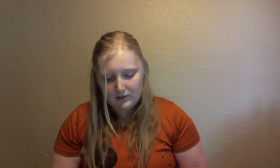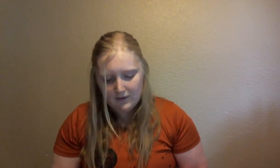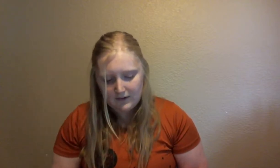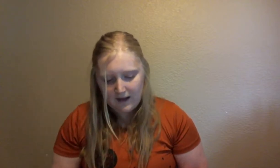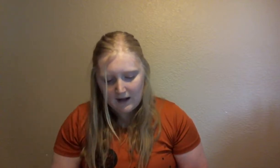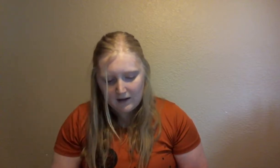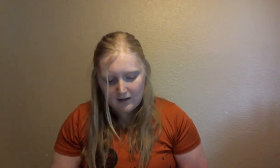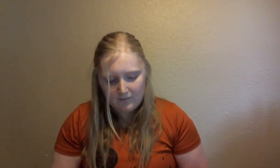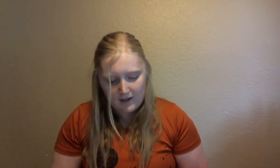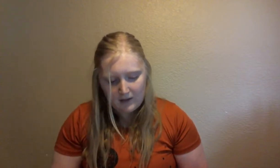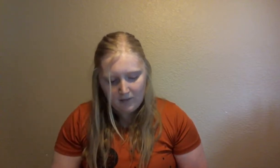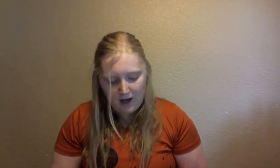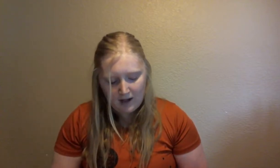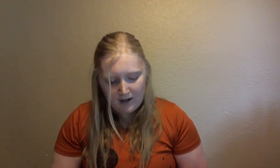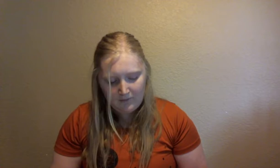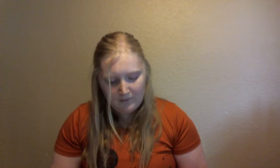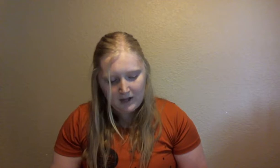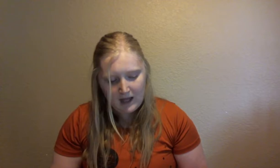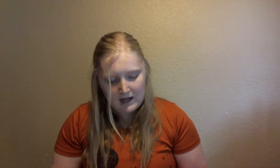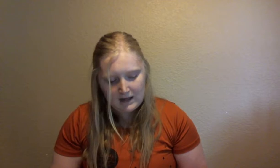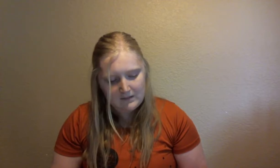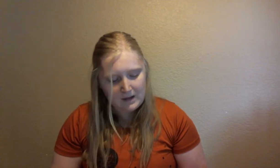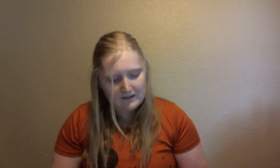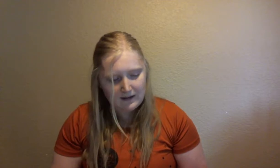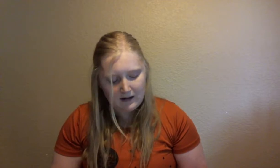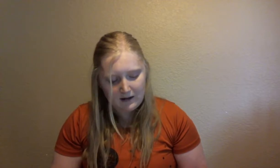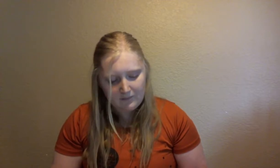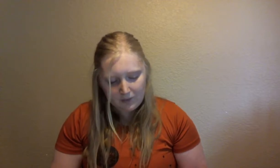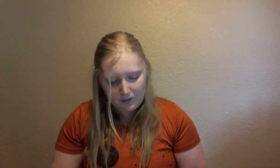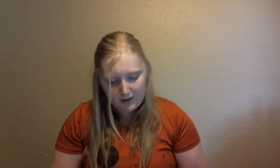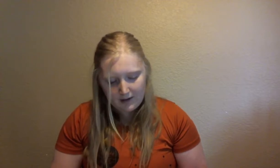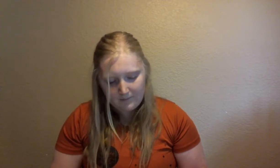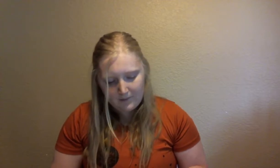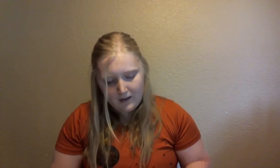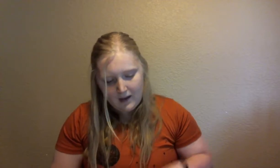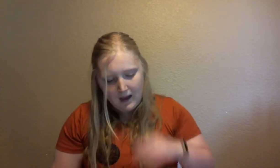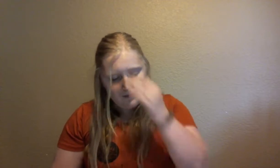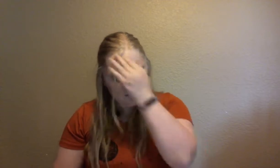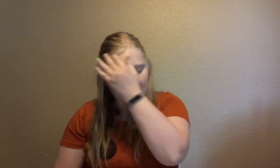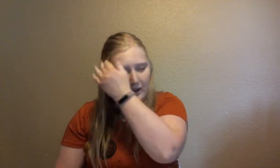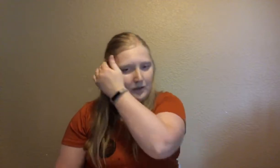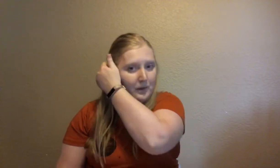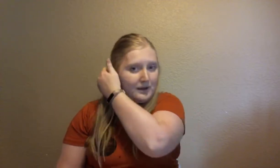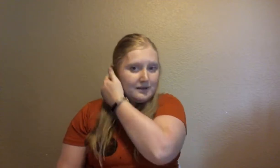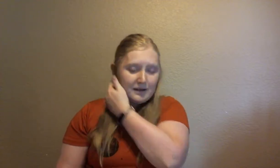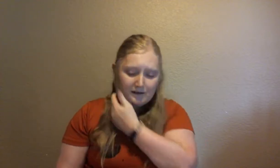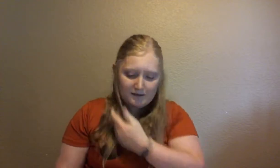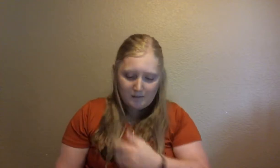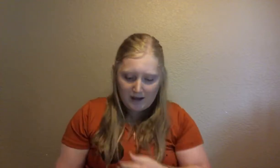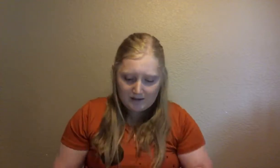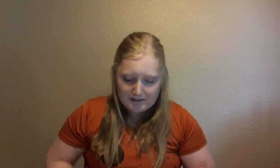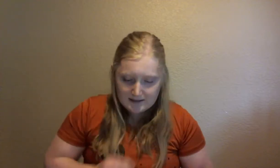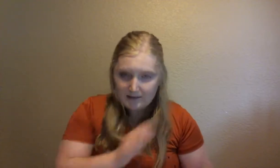a Saturn V rocket from Kennedy Space Center in Florida. After being thrust into space,